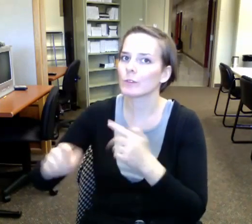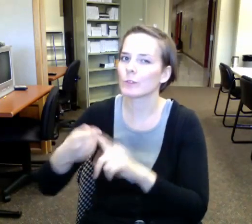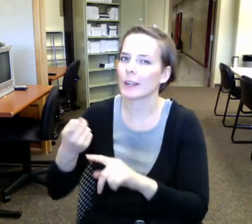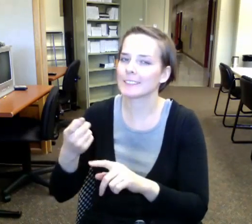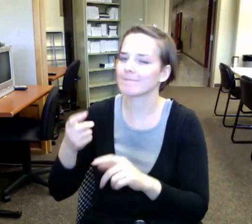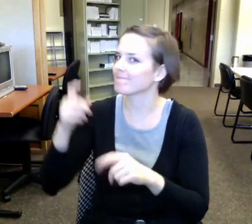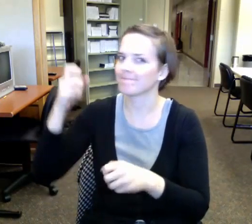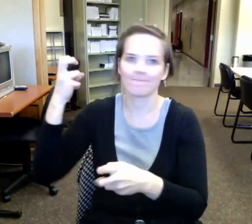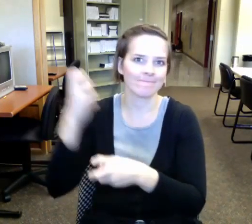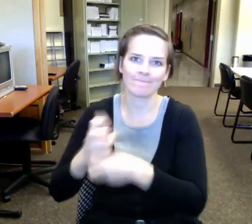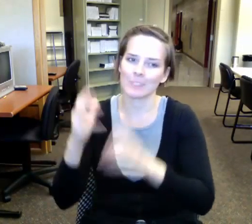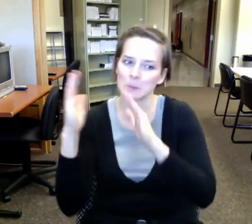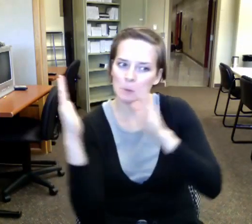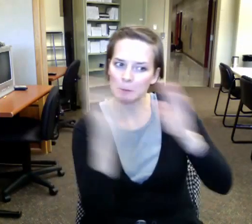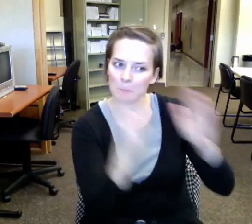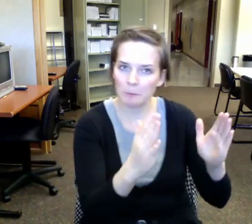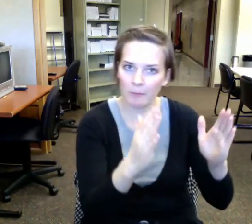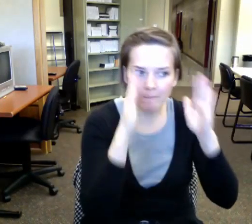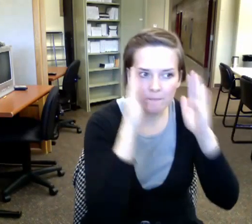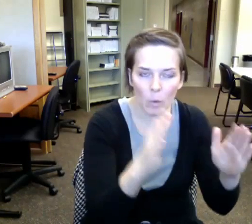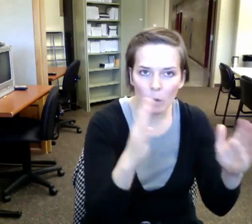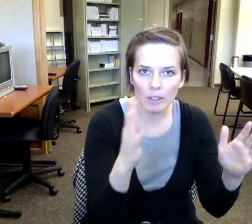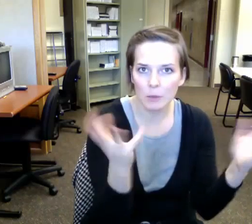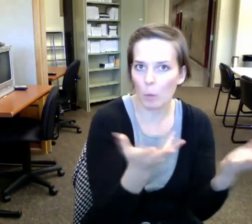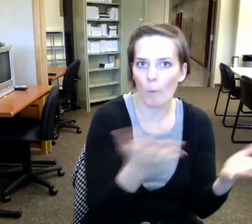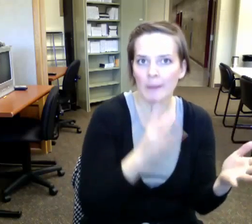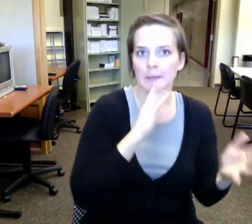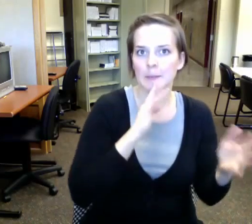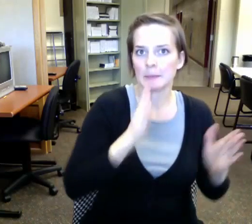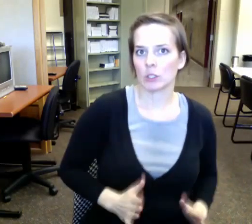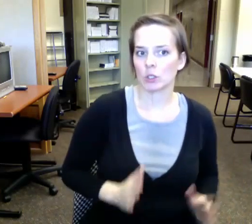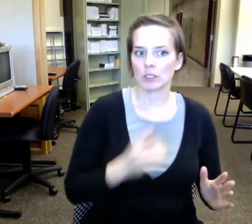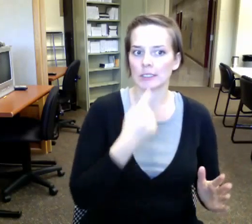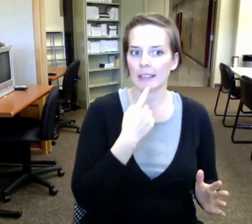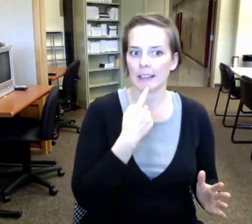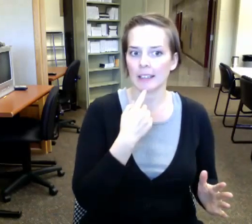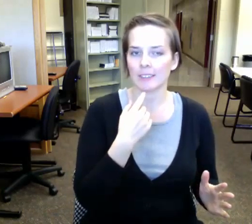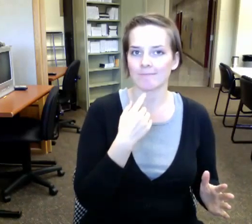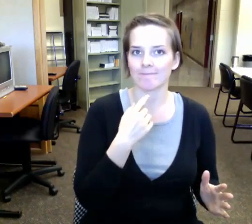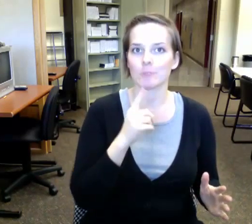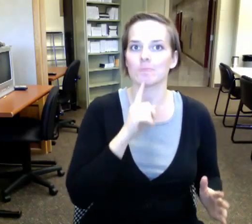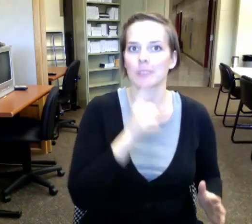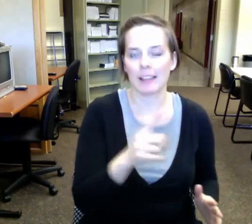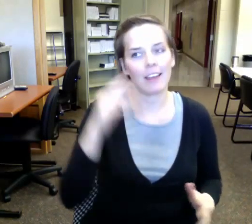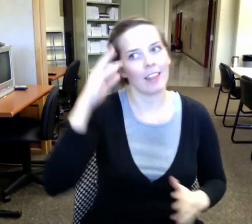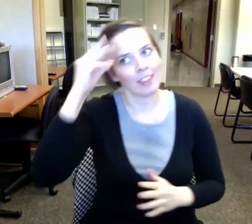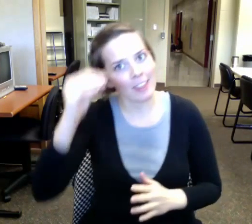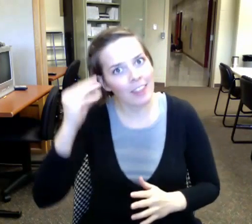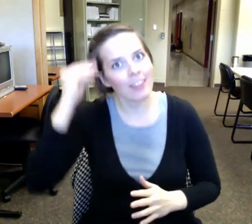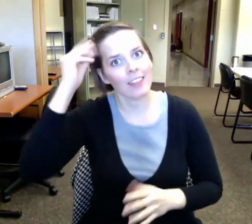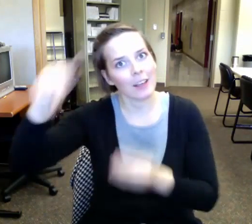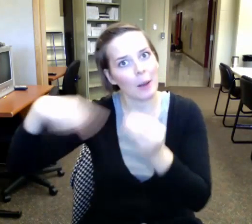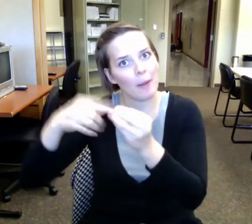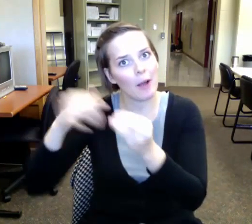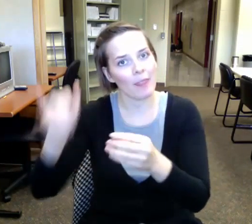saying. You're off still rehashing that fight and, oh, I should have said this and why did he say that? If we're physically